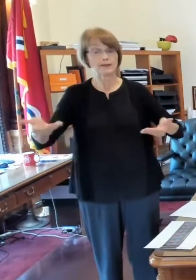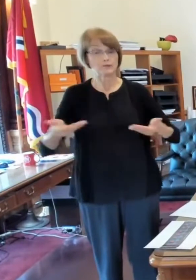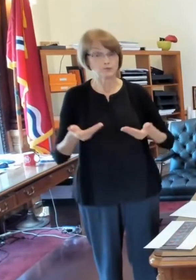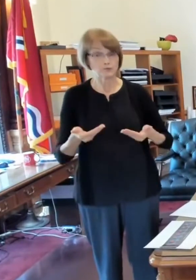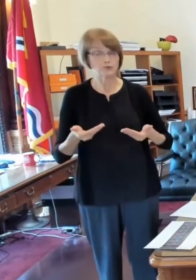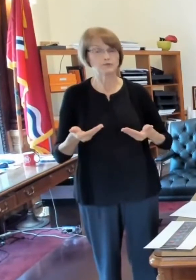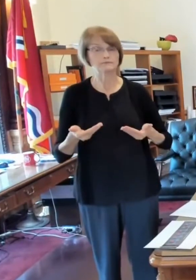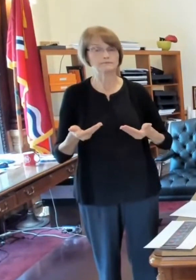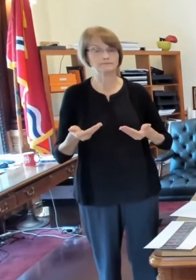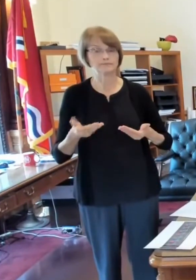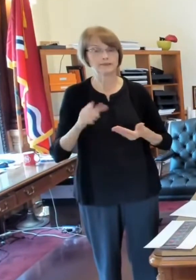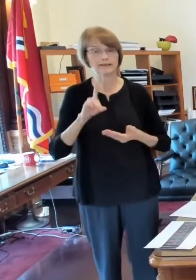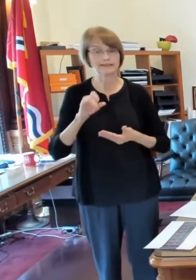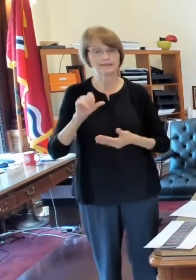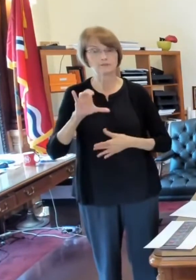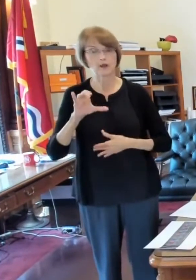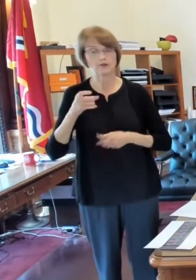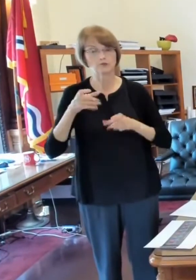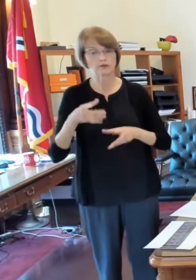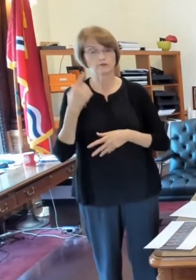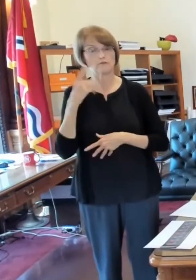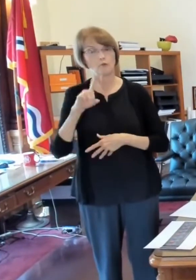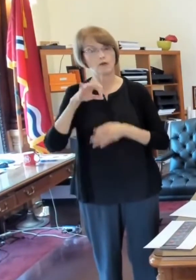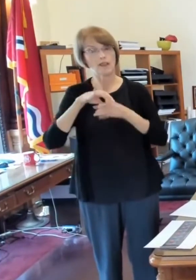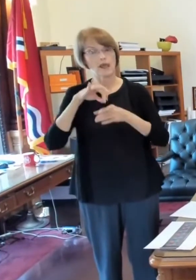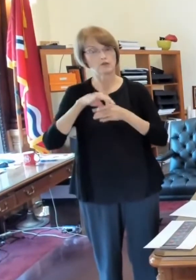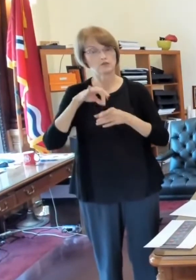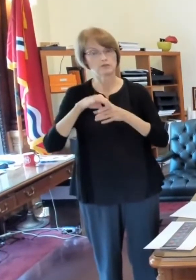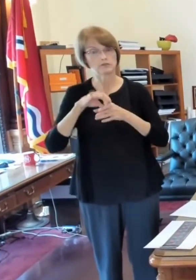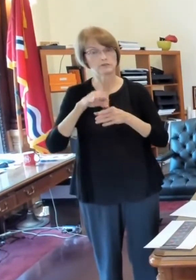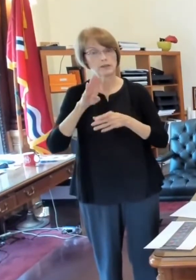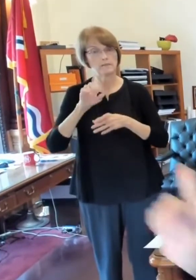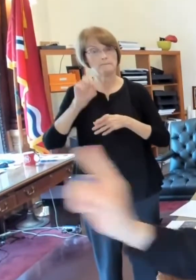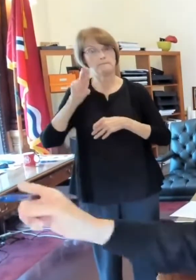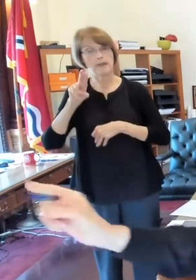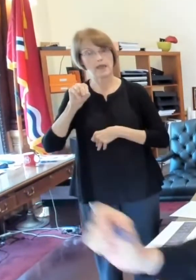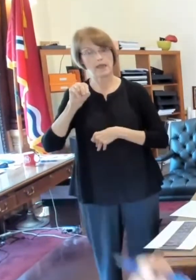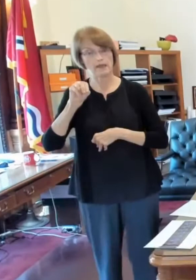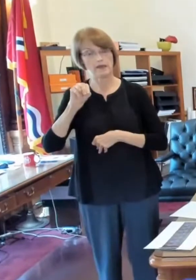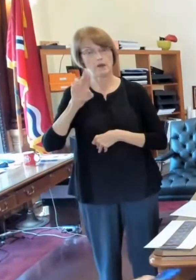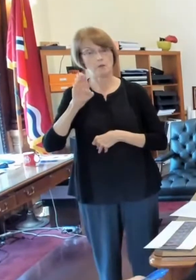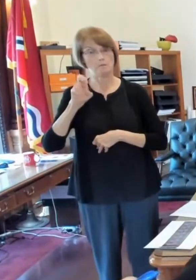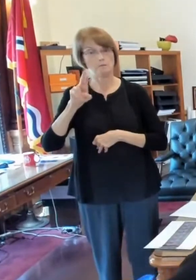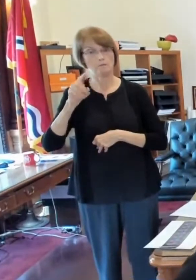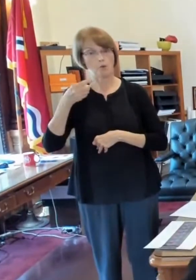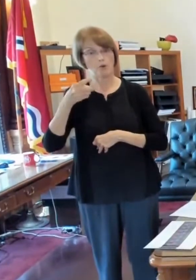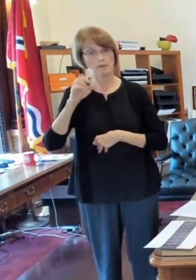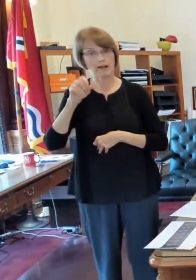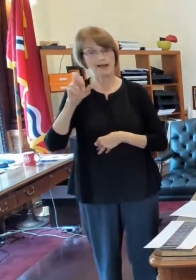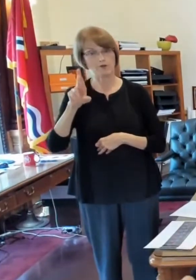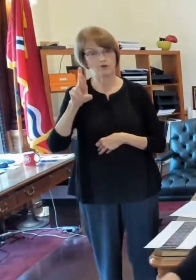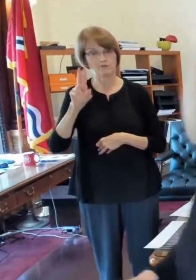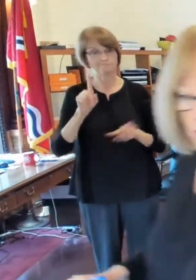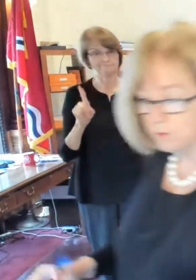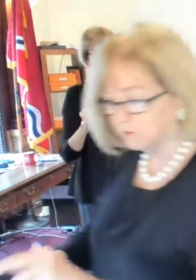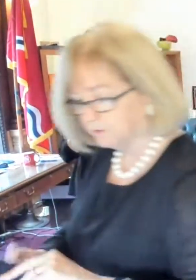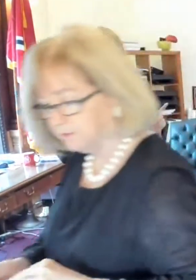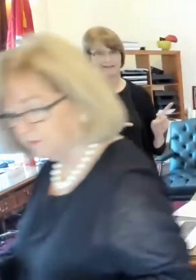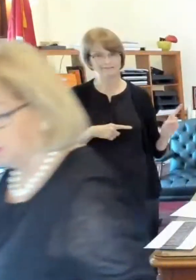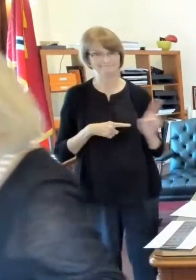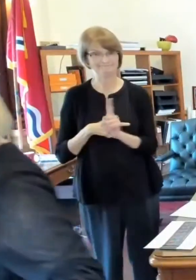you Democratic Director for Elections, Ben Borgmeyer. And I'm going to slide off this way and he'll be coming in. Thank